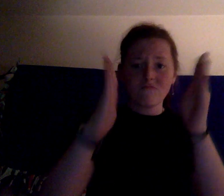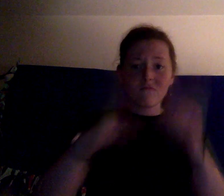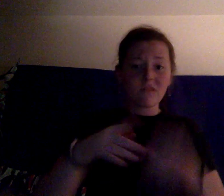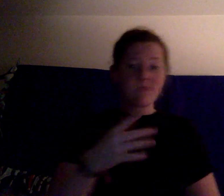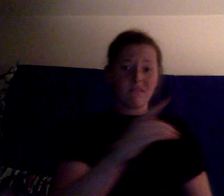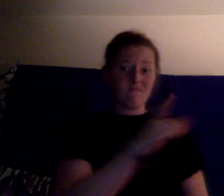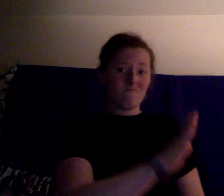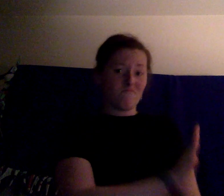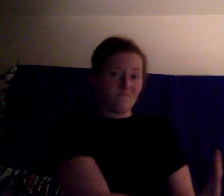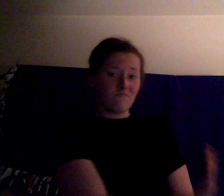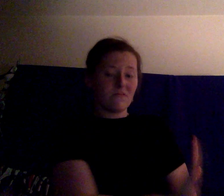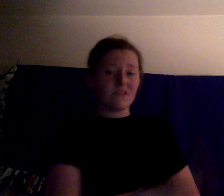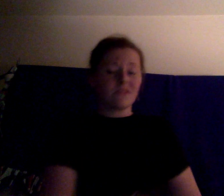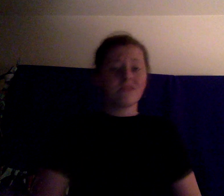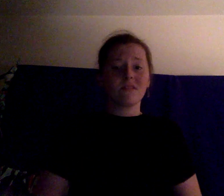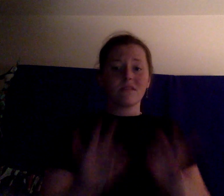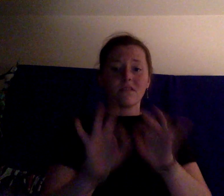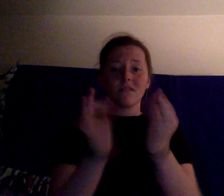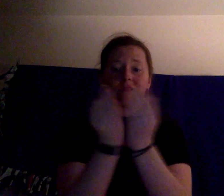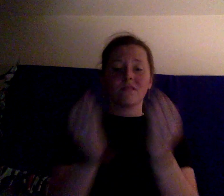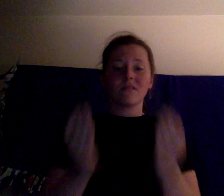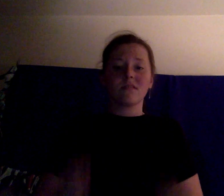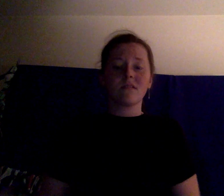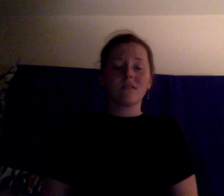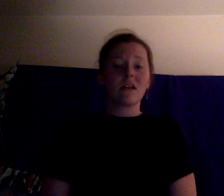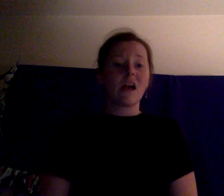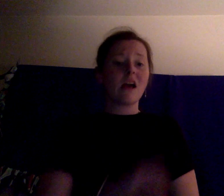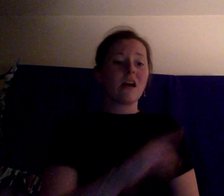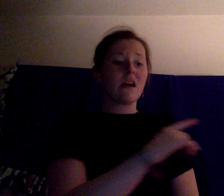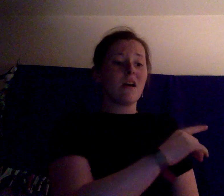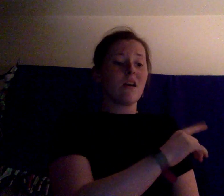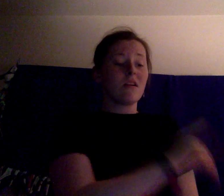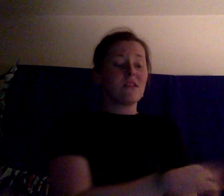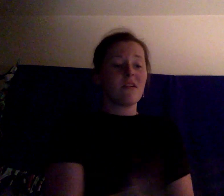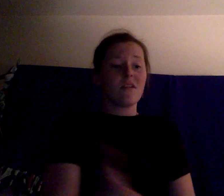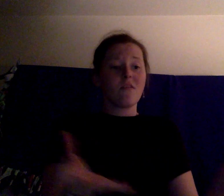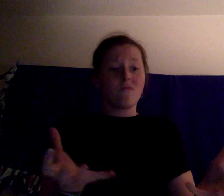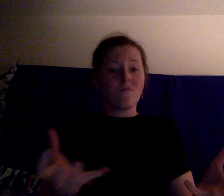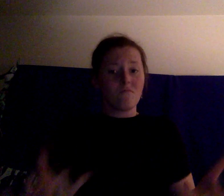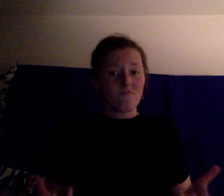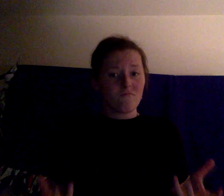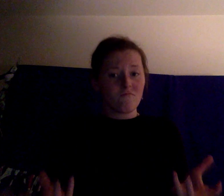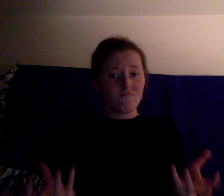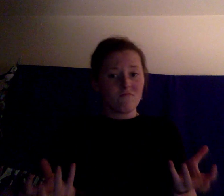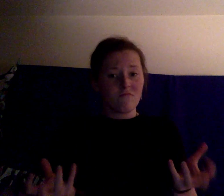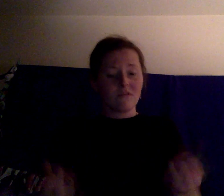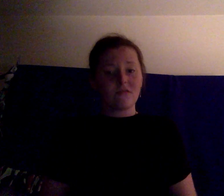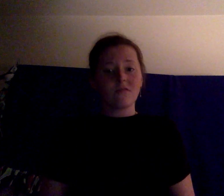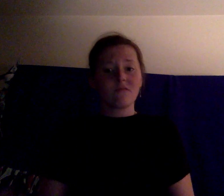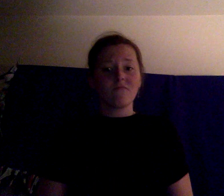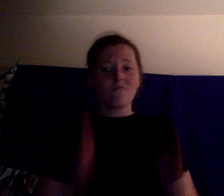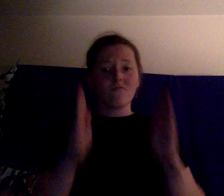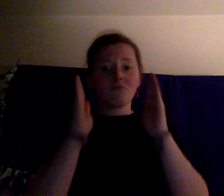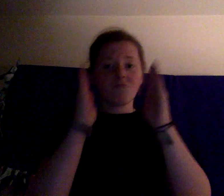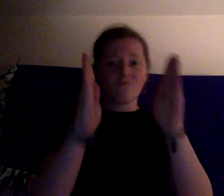in those two classes. The reason I stopped car racing is because of my second daughter,